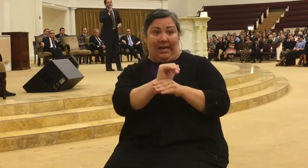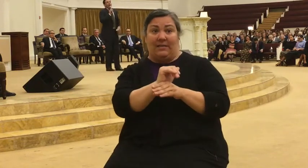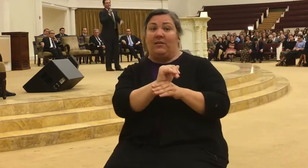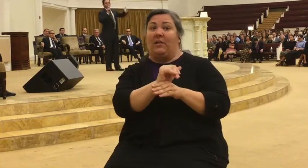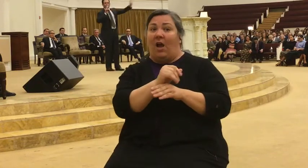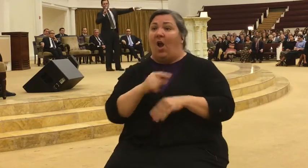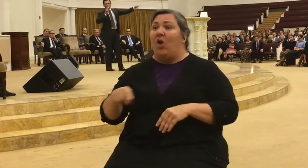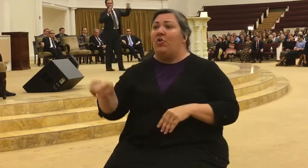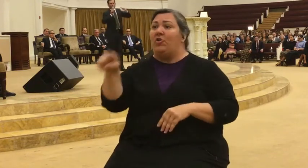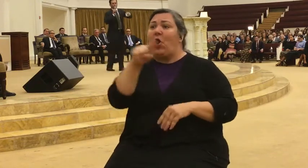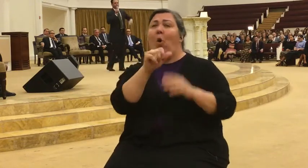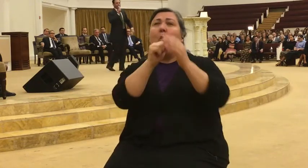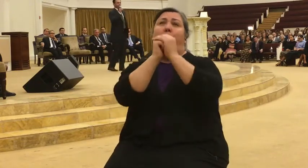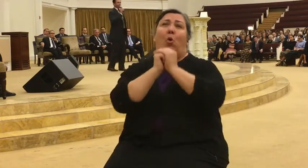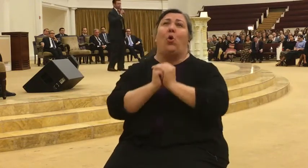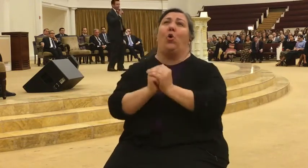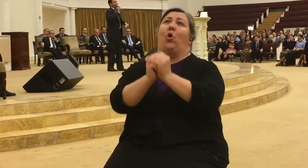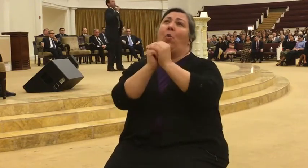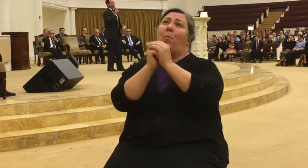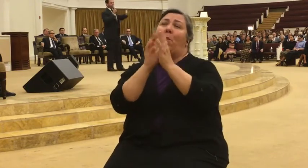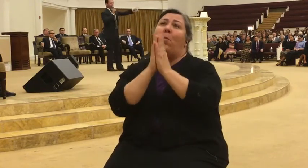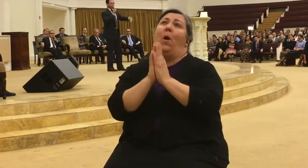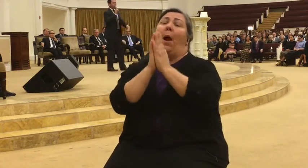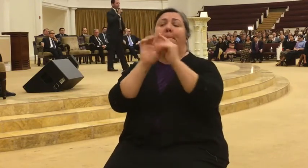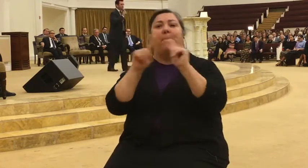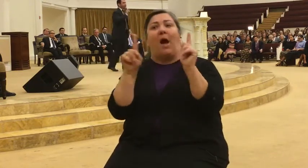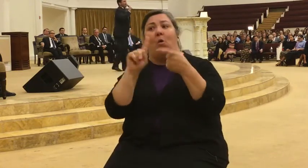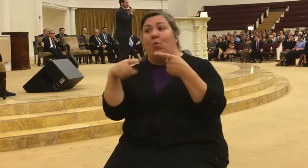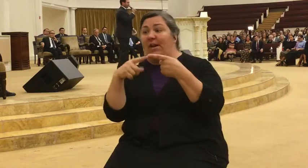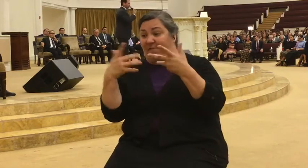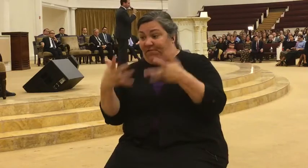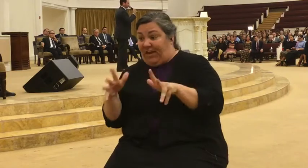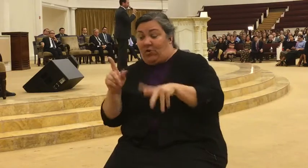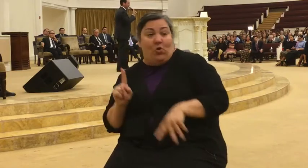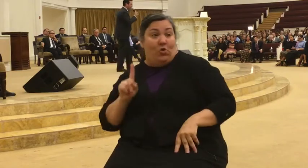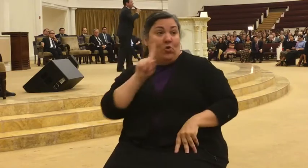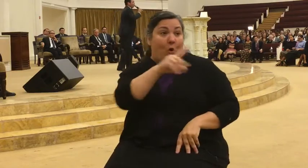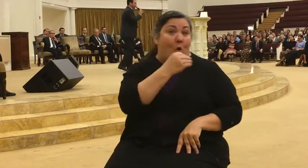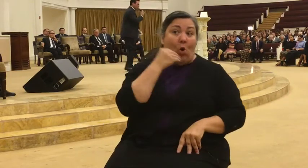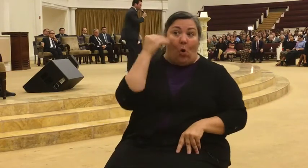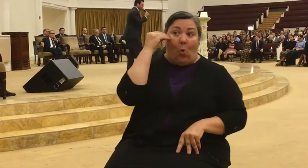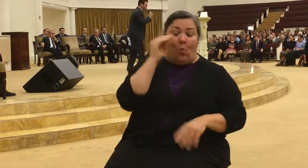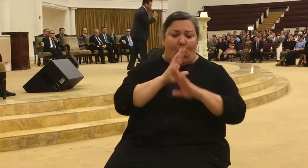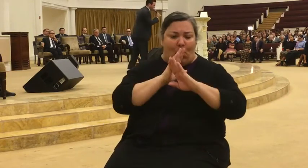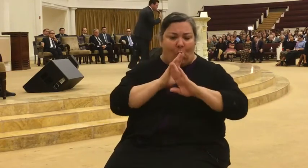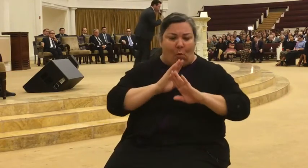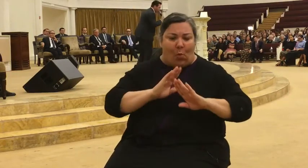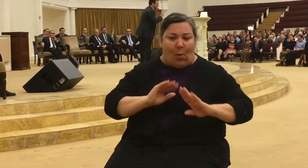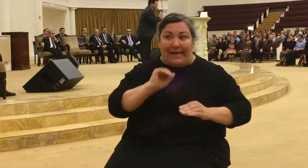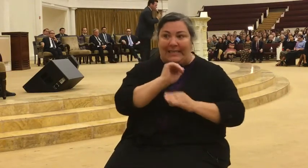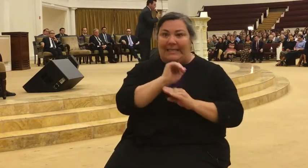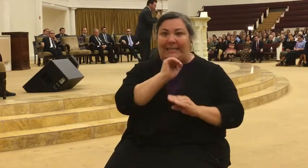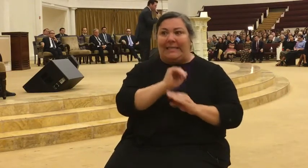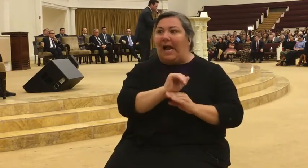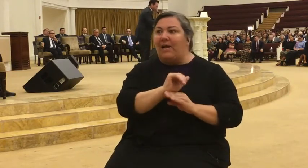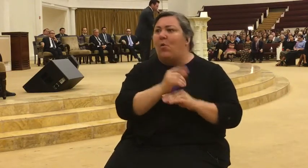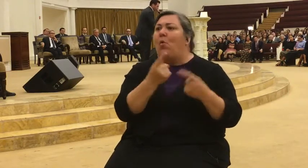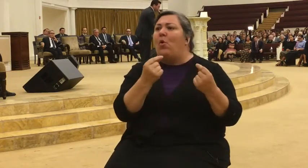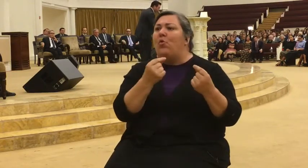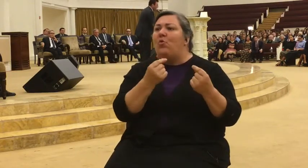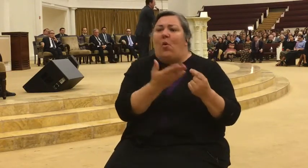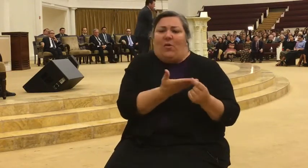voice, and you'll worship and you'll pray at the altar, but when you get home in the stillness of night when nobody's there with you, you